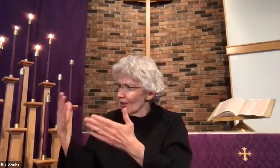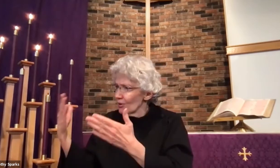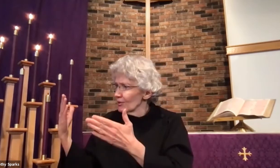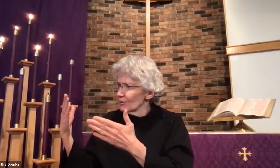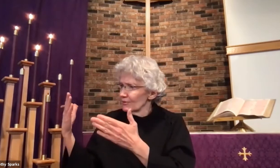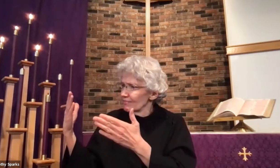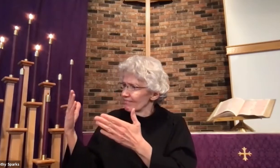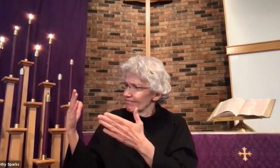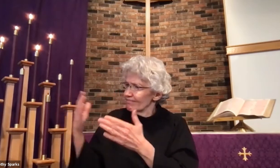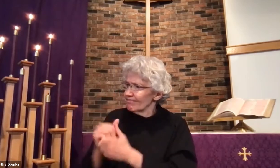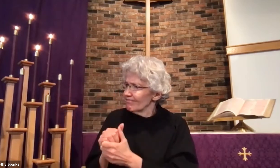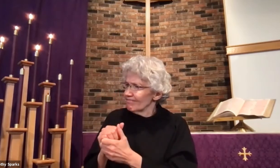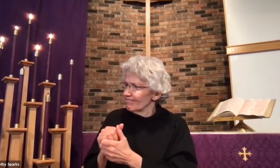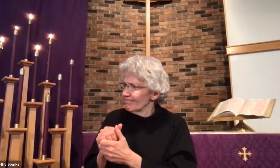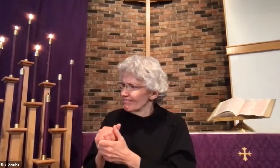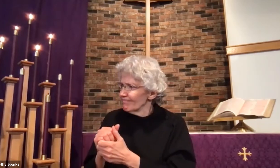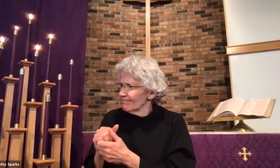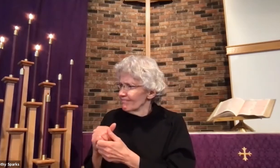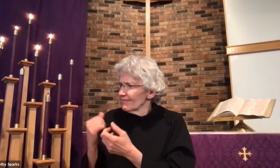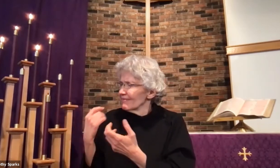embrace all your children.